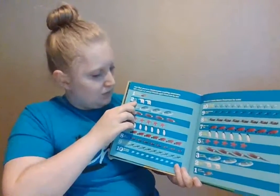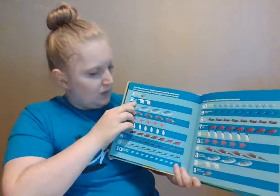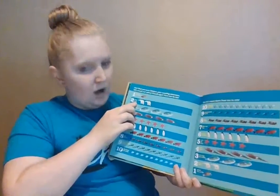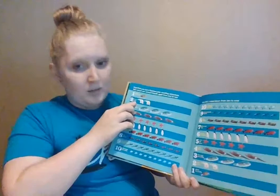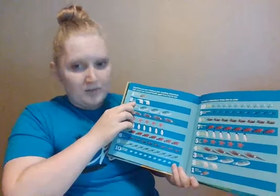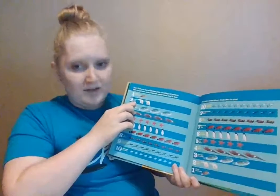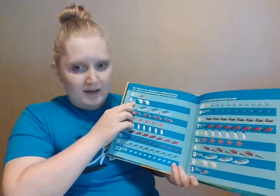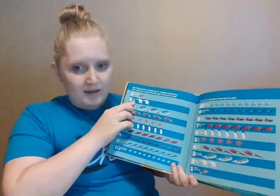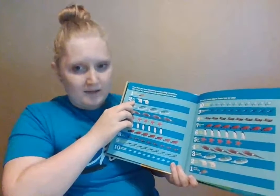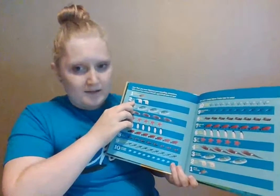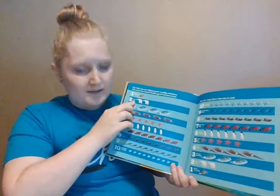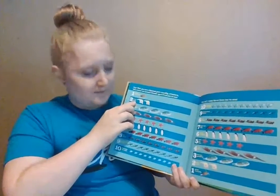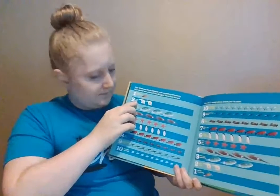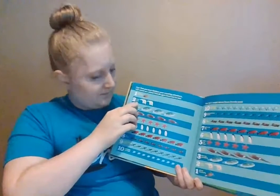2 harp seals,